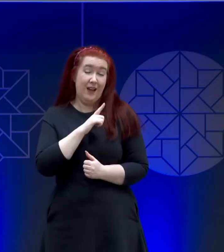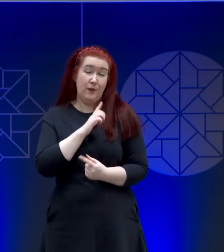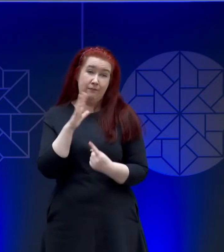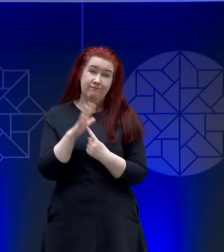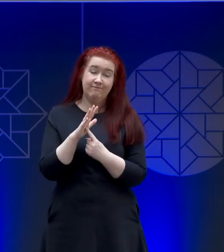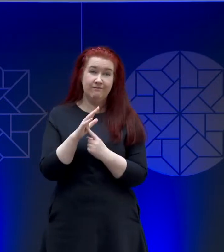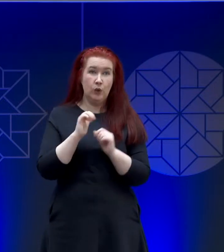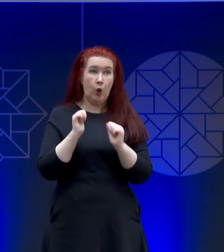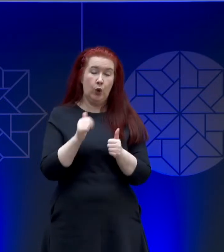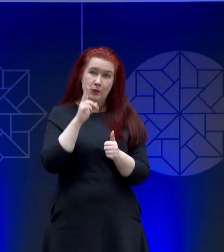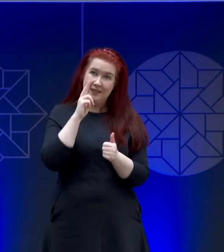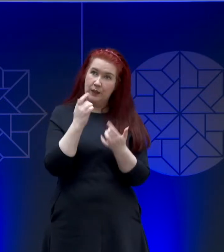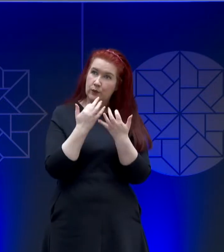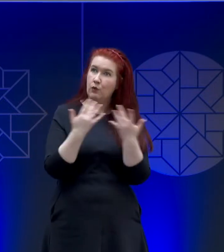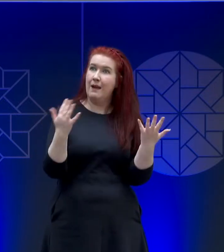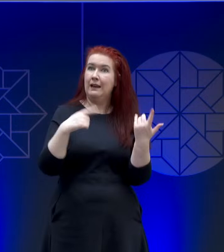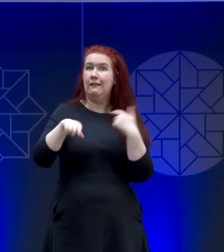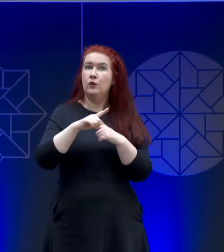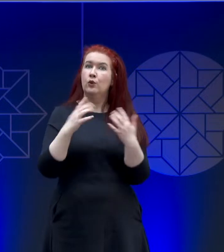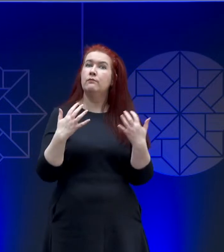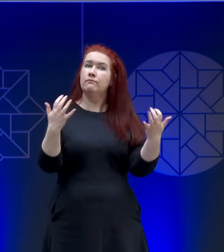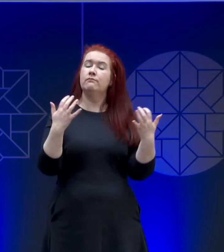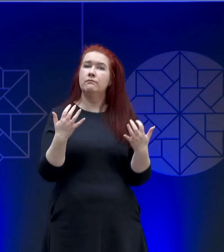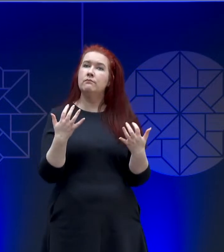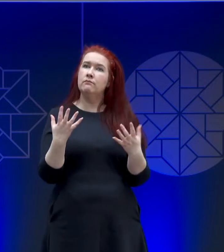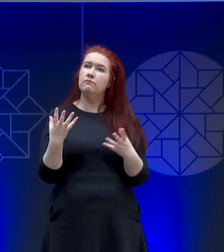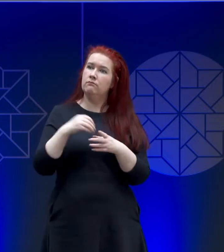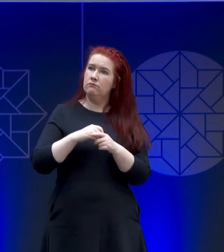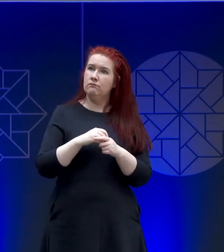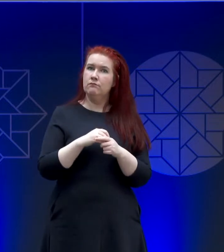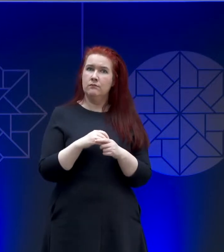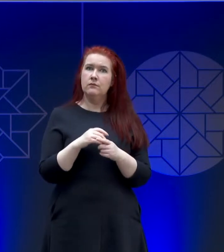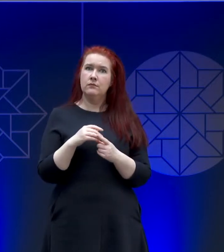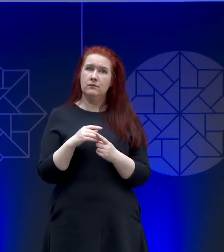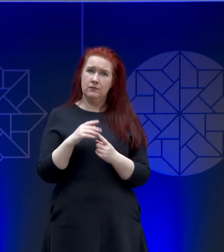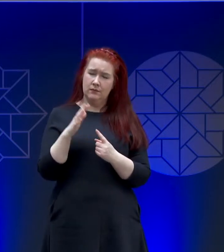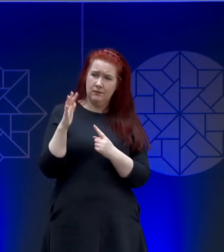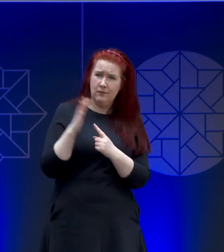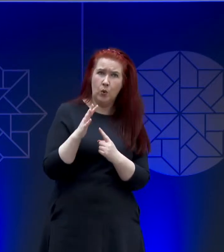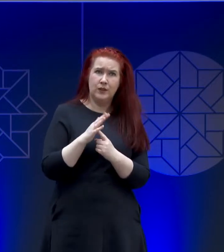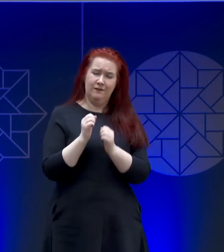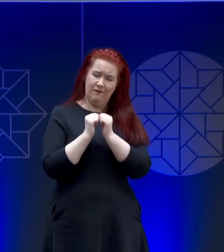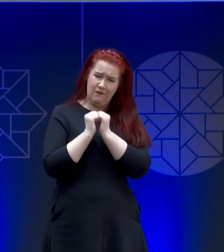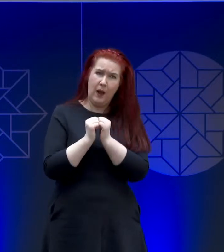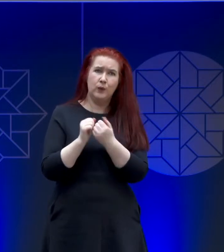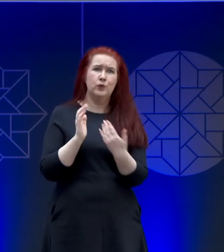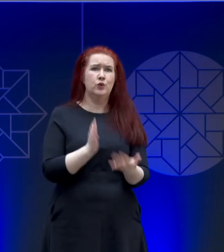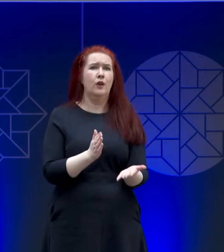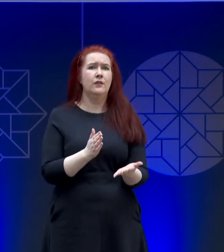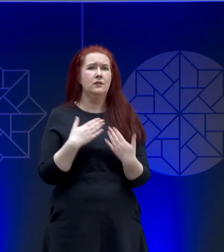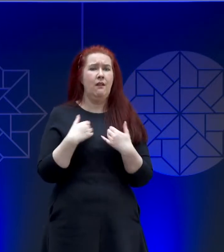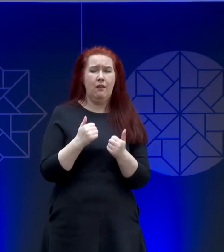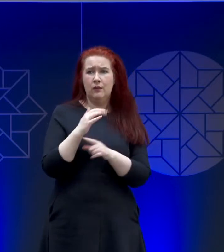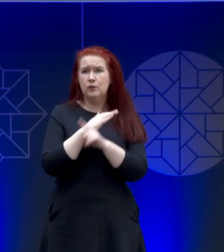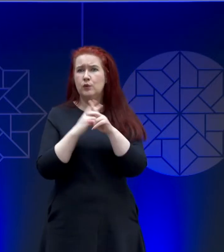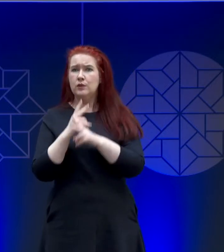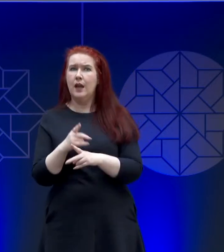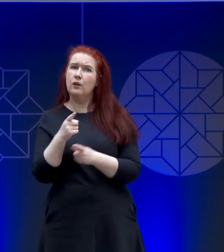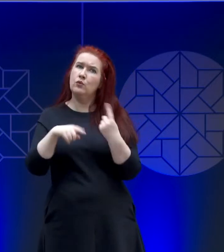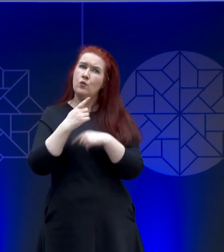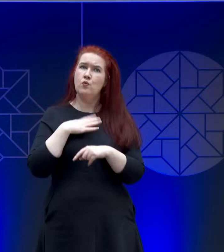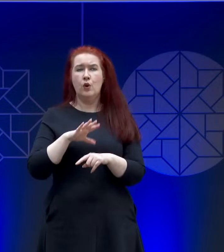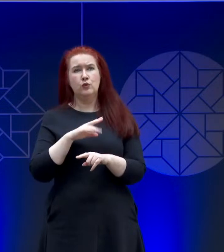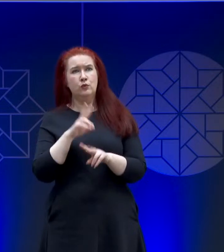so many of you from across those essential and valued services here today to hear more of the details